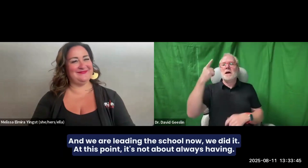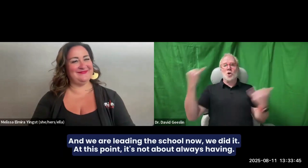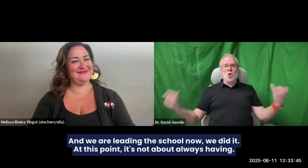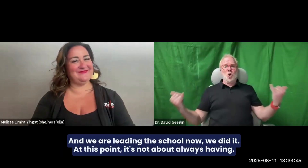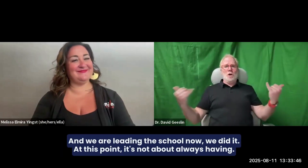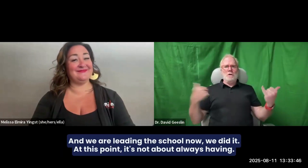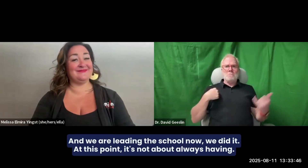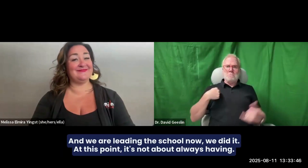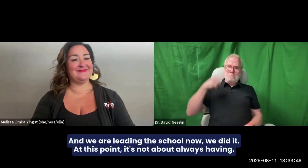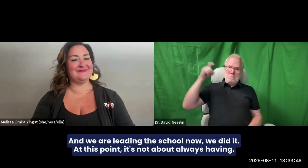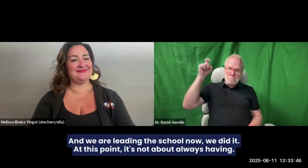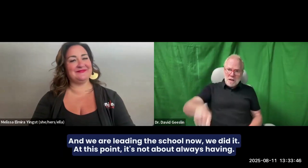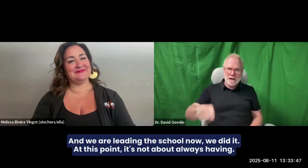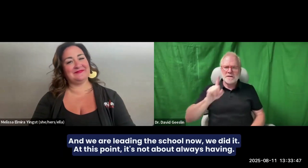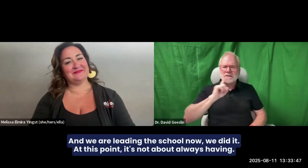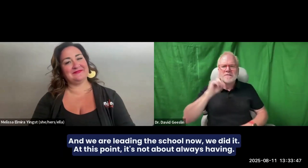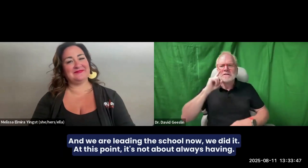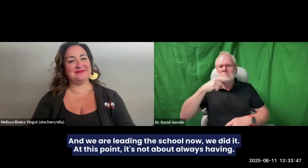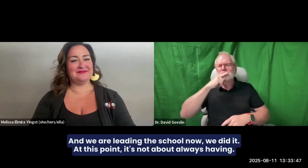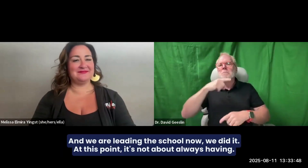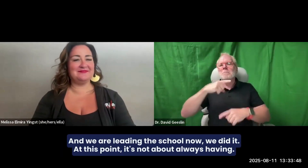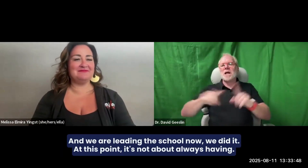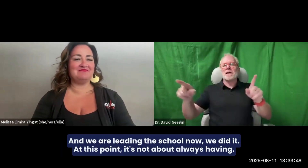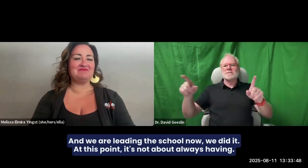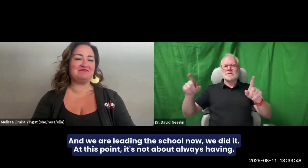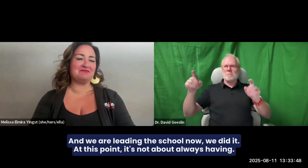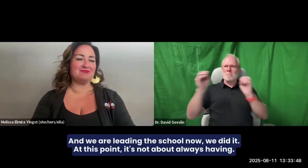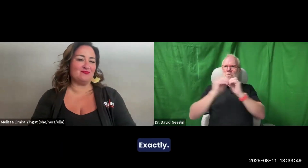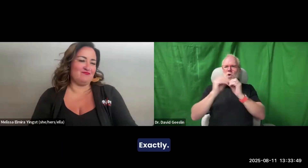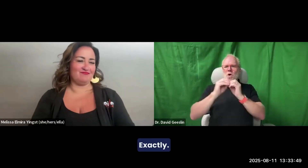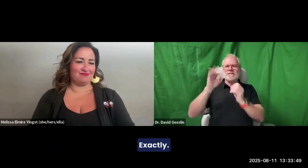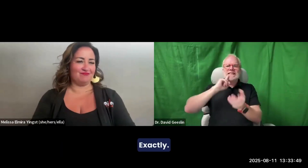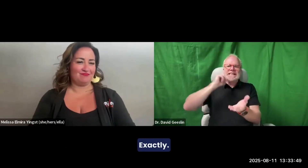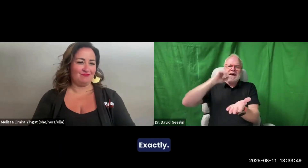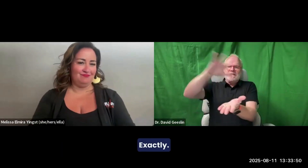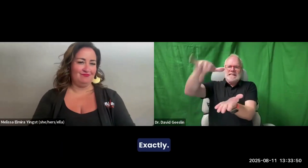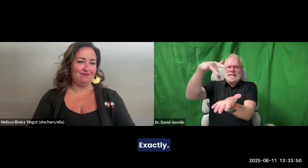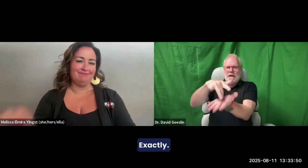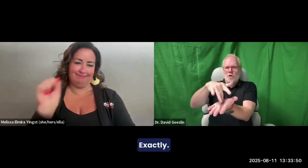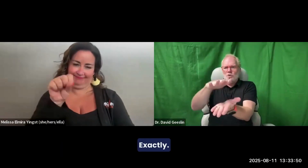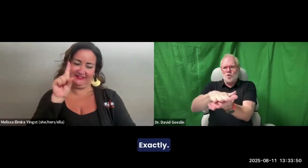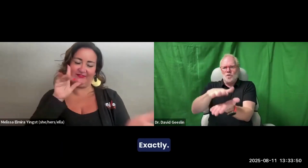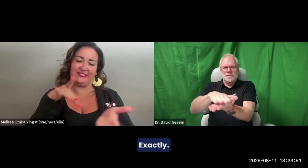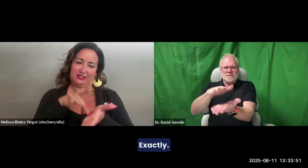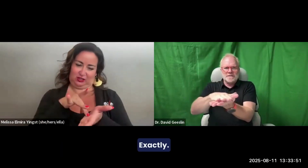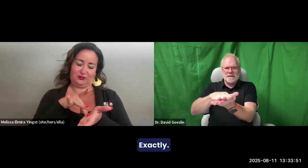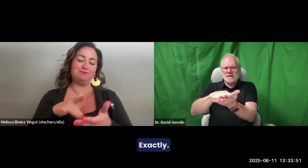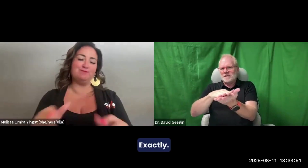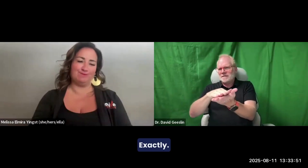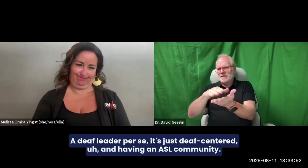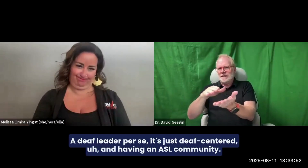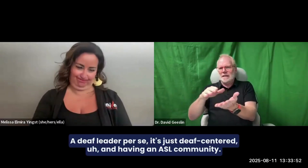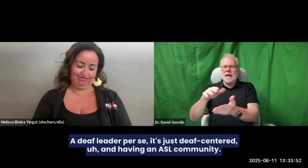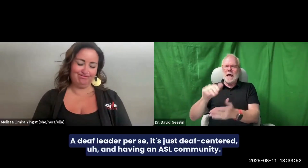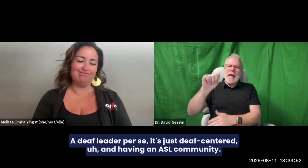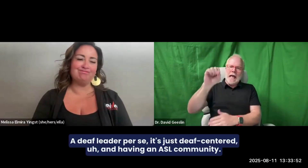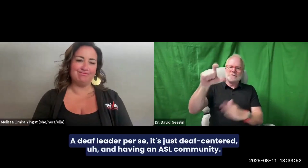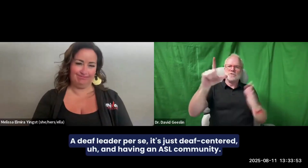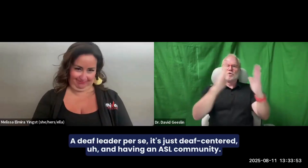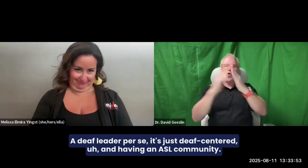school, and we are leading the school now. We did it. At this point, it's Exactly. it's not about always having